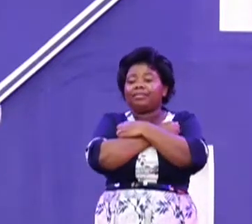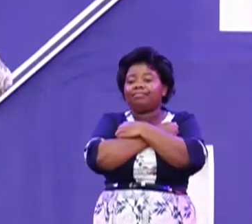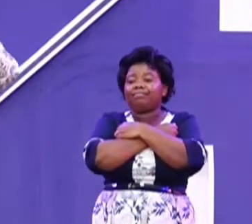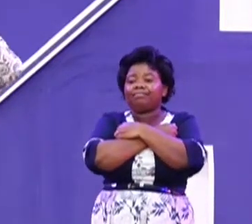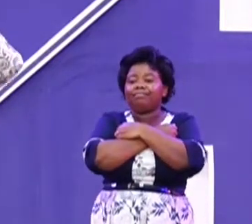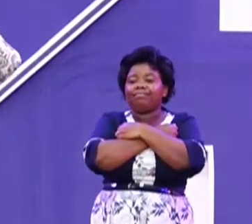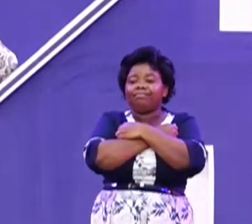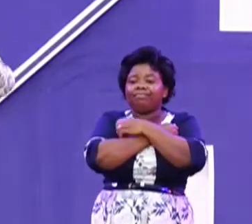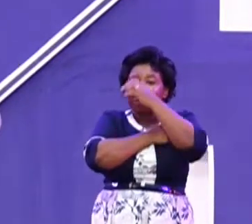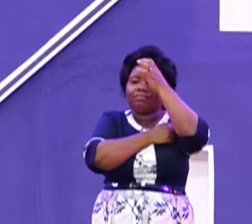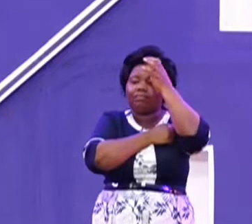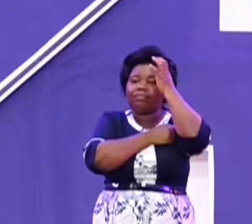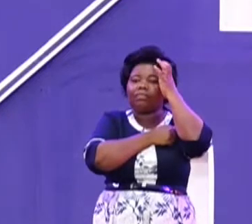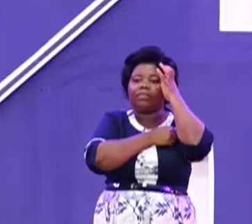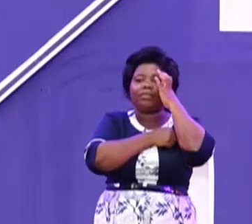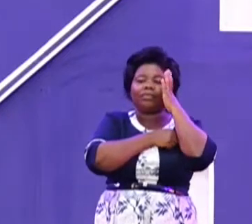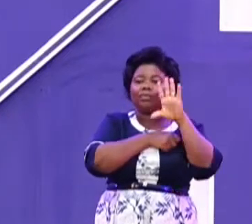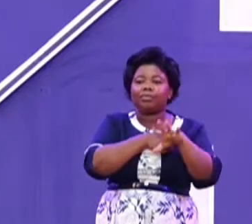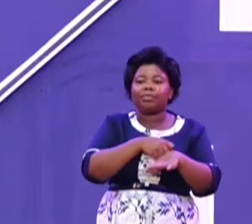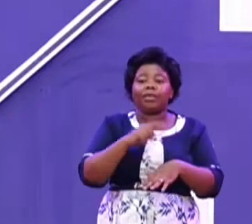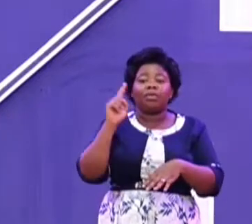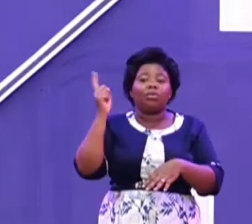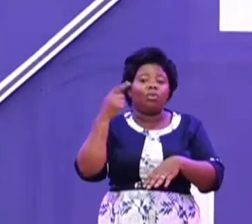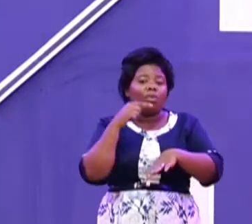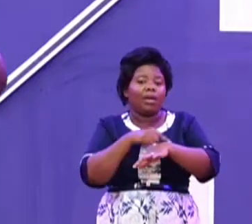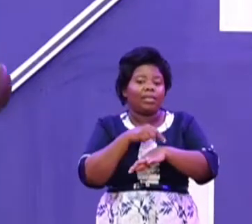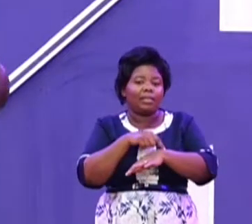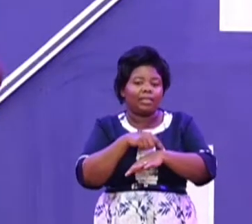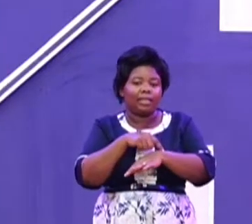I went to